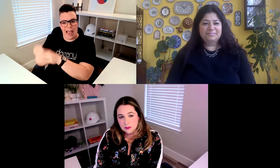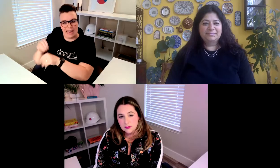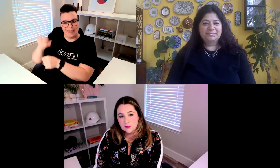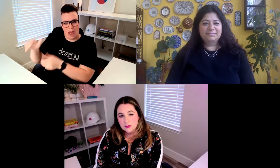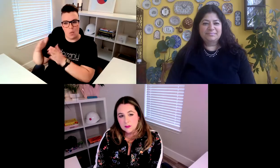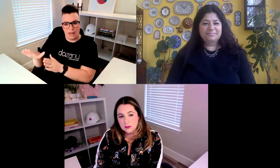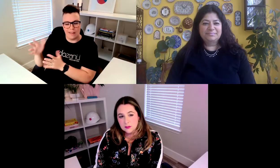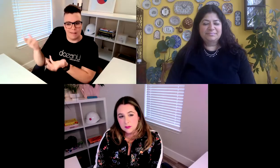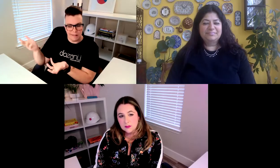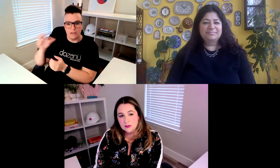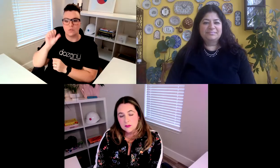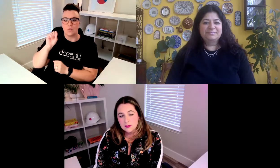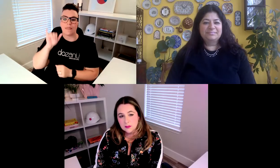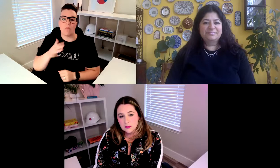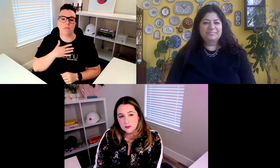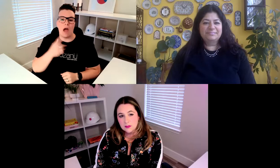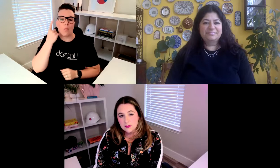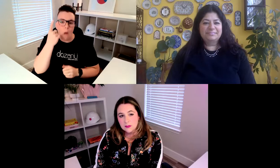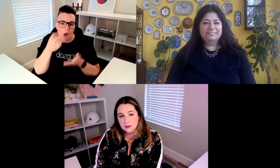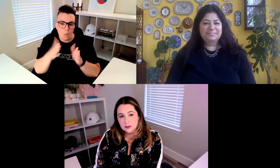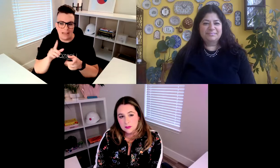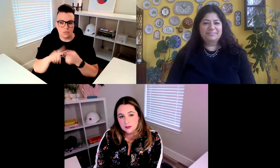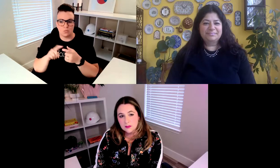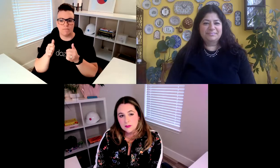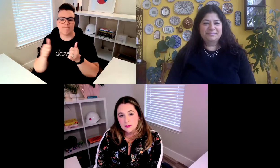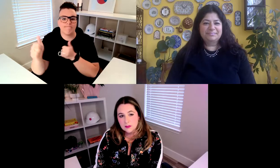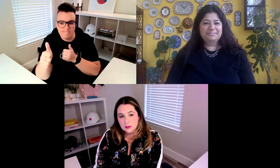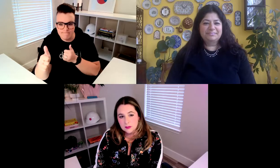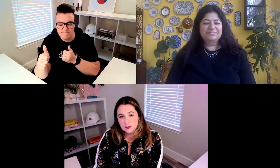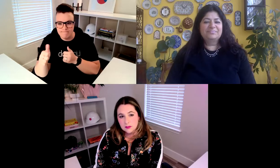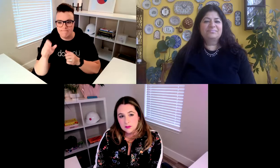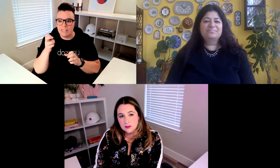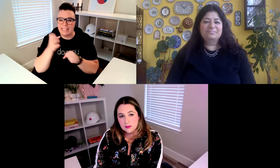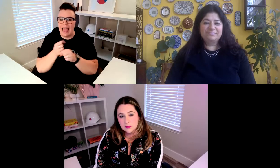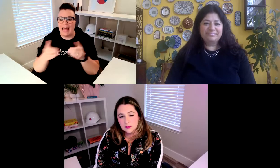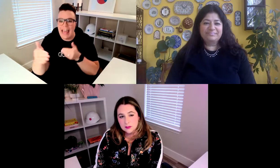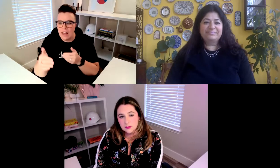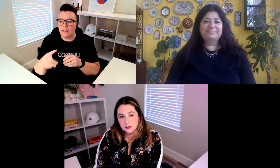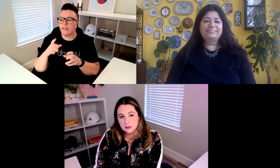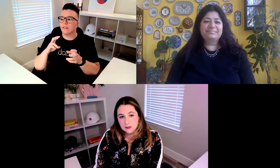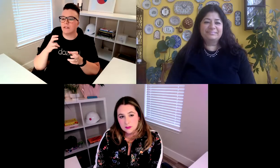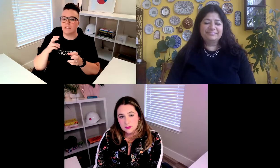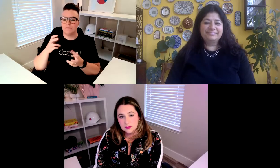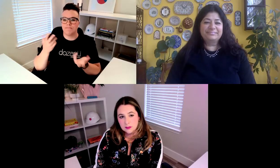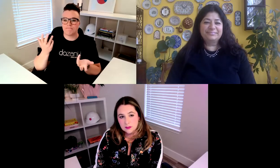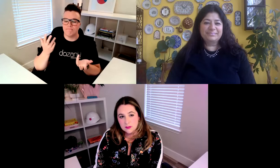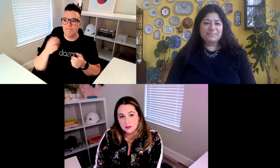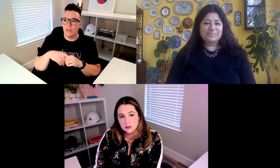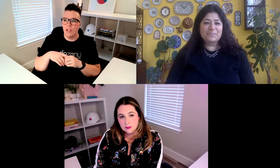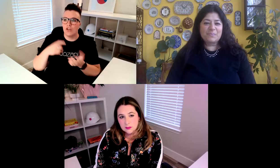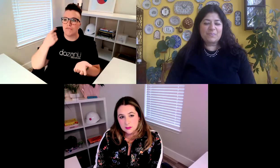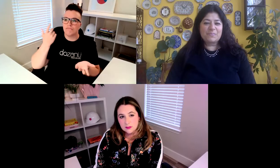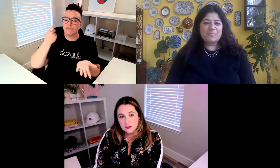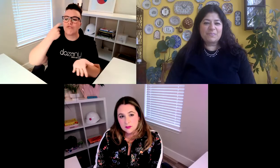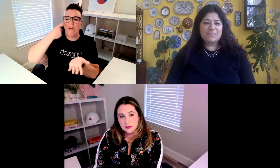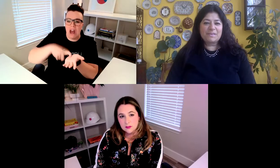of the life of a woman, where a man is lacking in that. They don't have that experience of day-to-day life. So I think that's one way to get